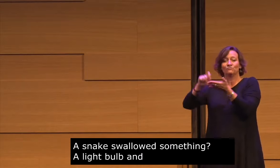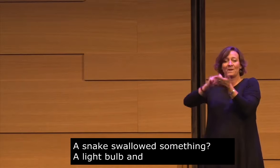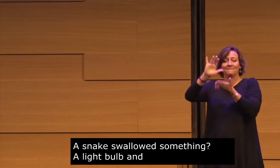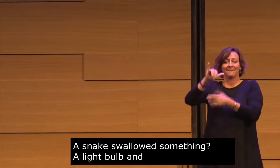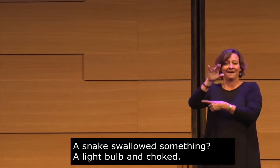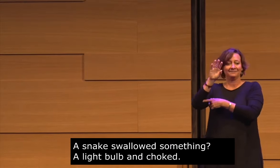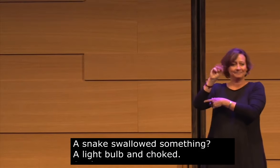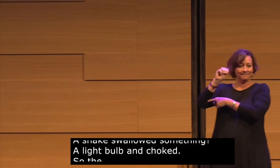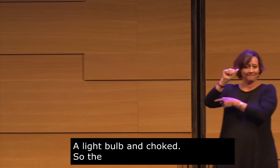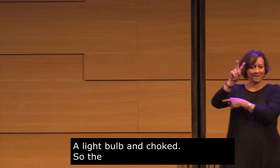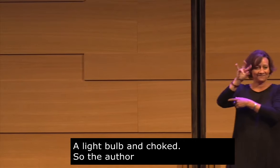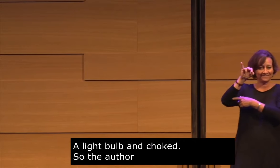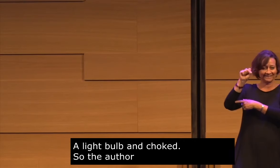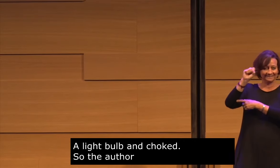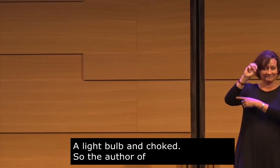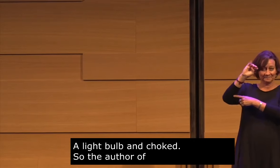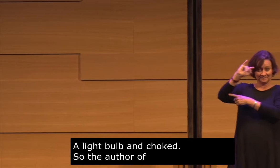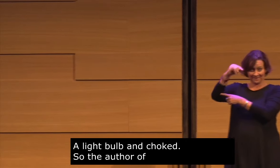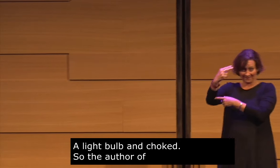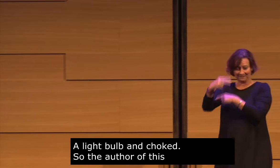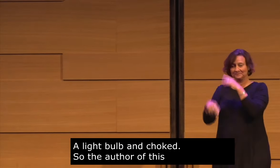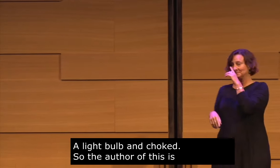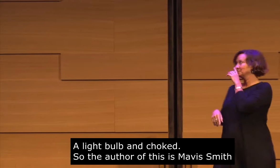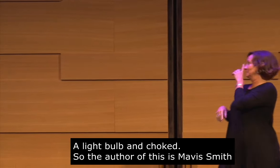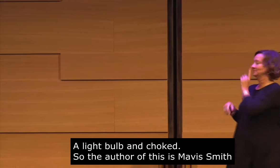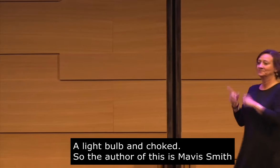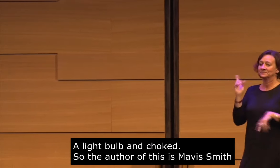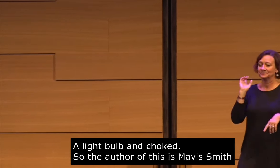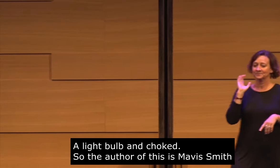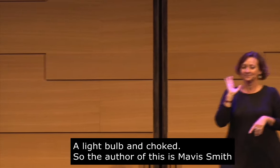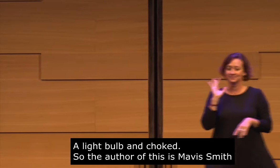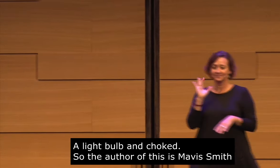choked. So the author of this is Mavis Smith.